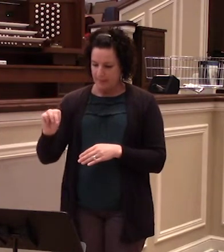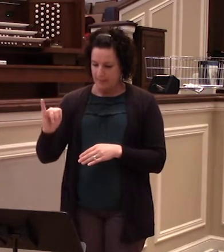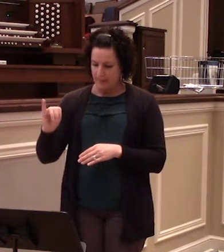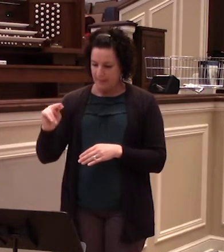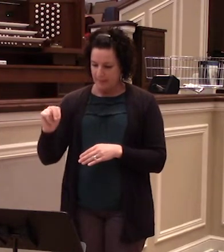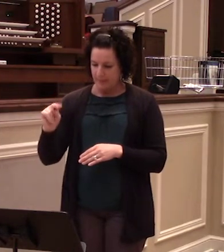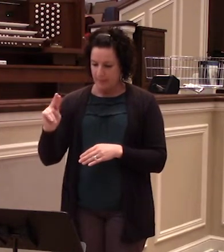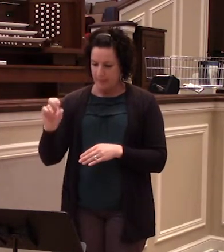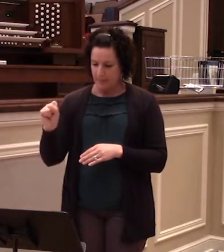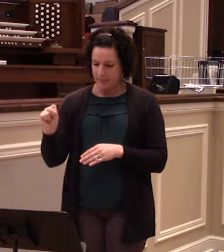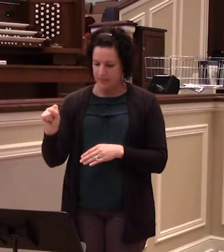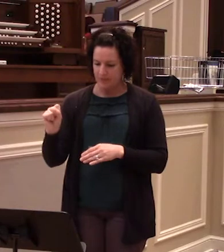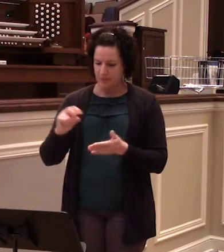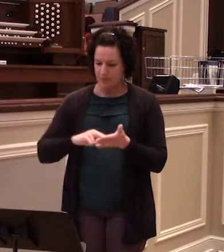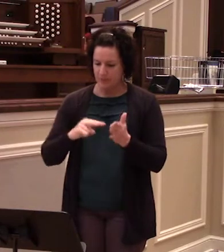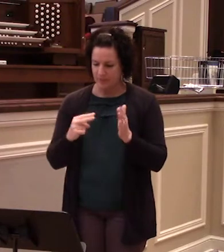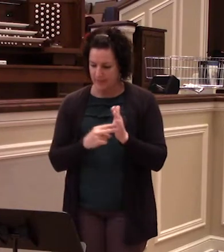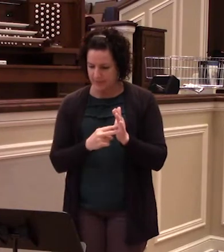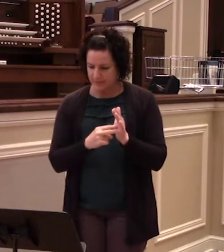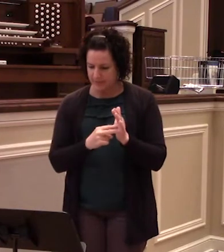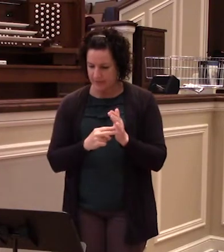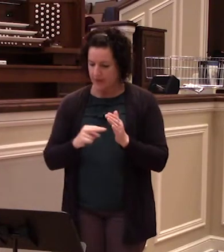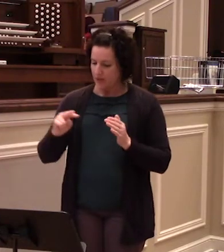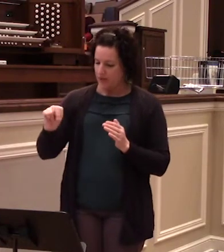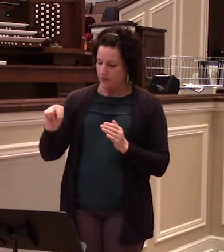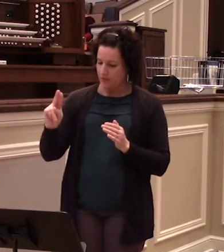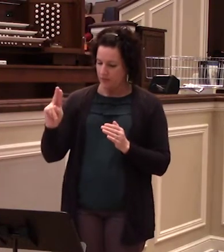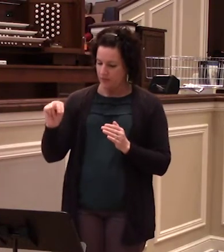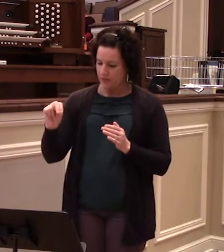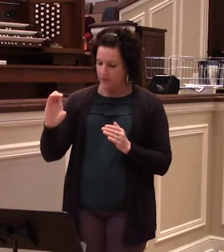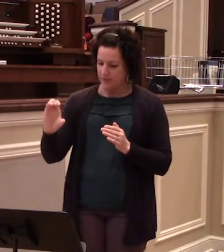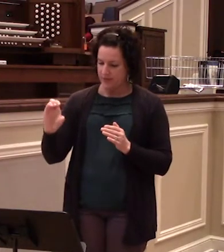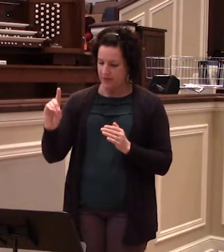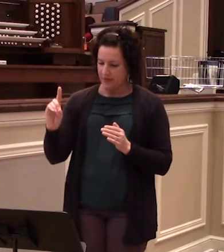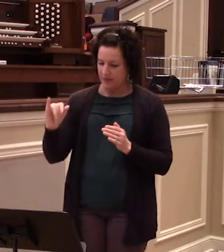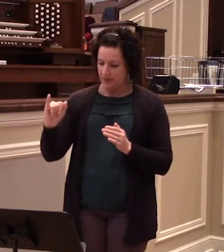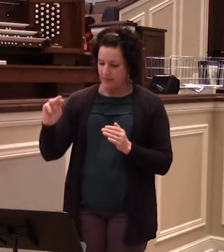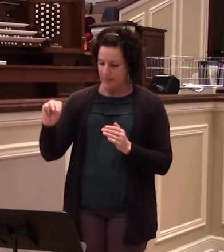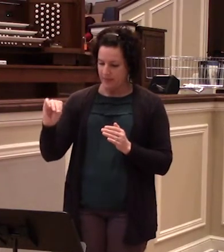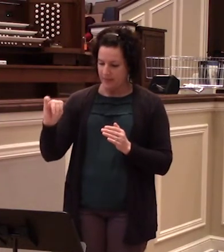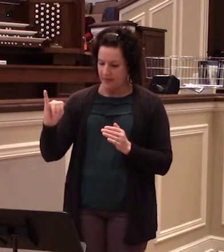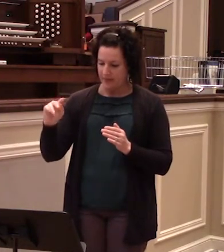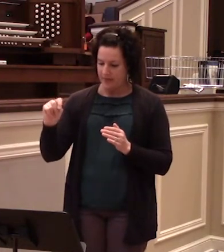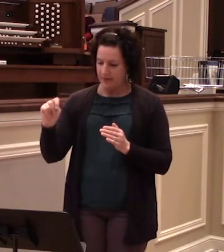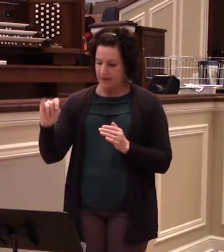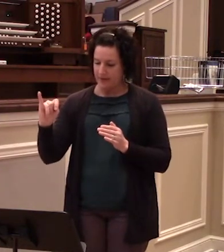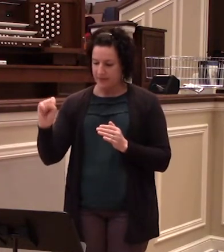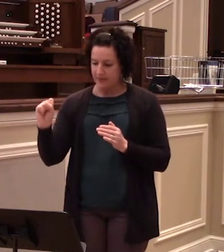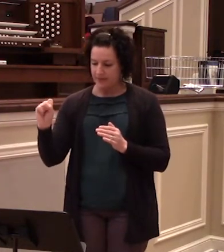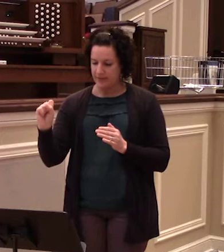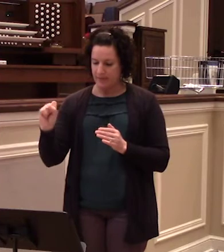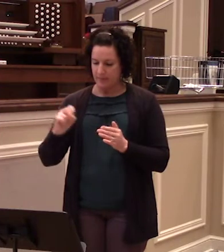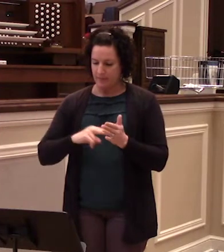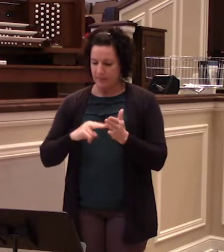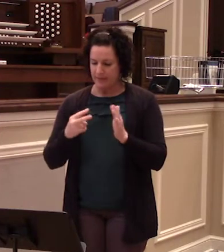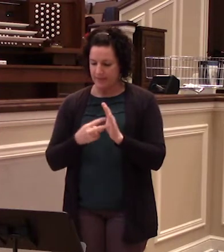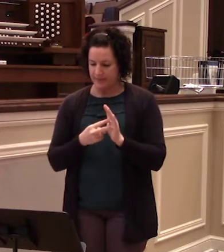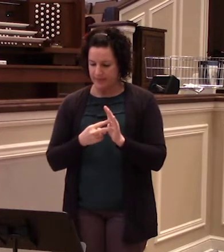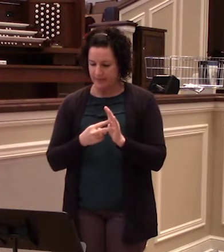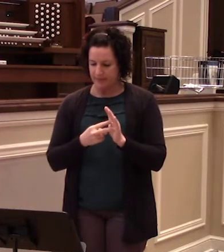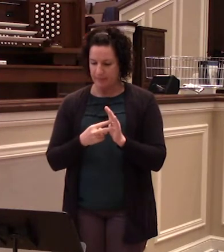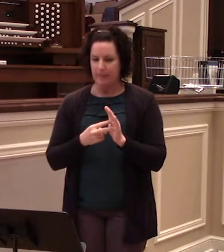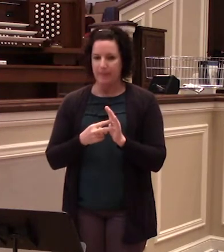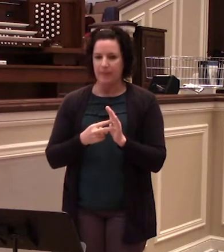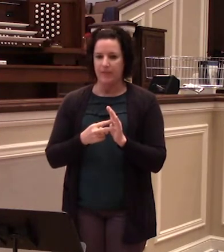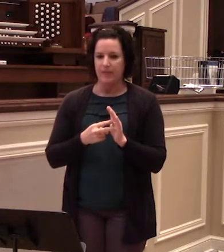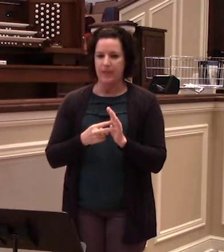now you have sent me away. Now I can depart because I've seen your Messiah. And that Nunc Dimittis, when Simeon